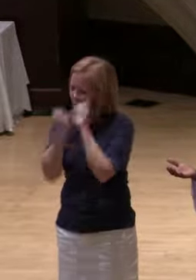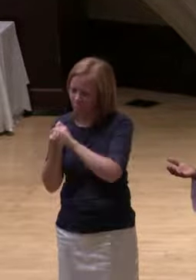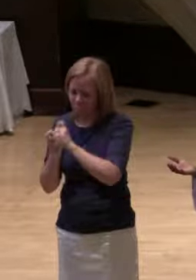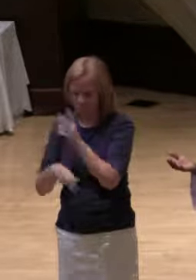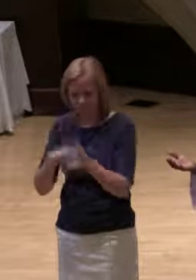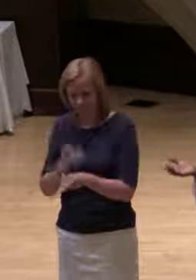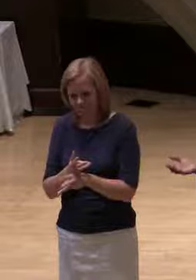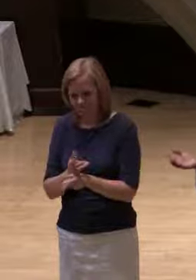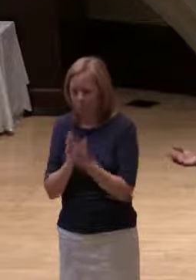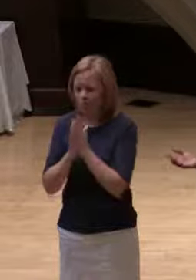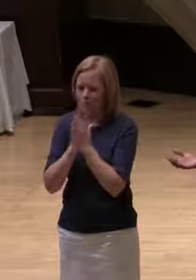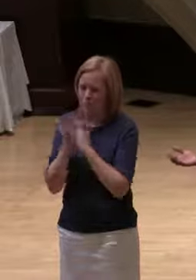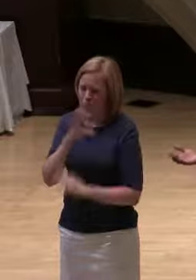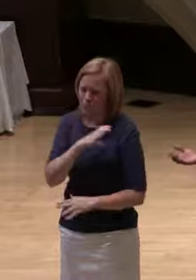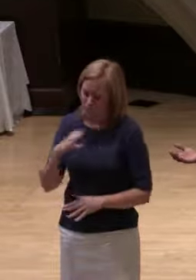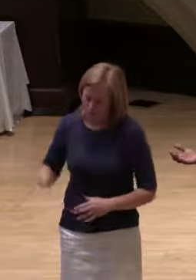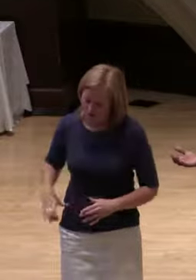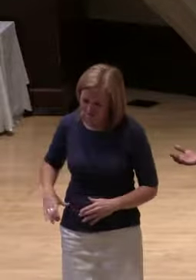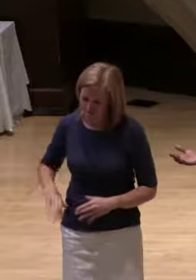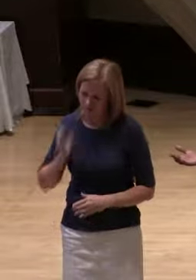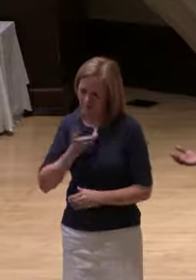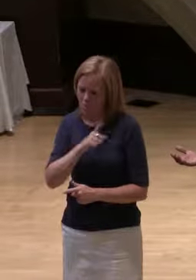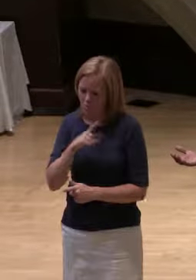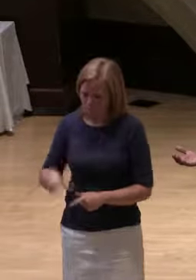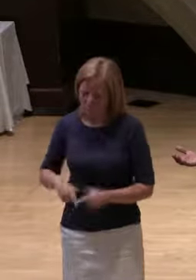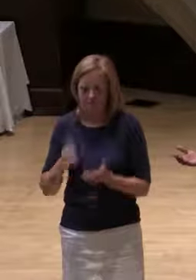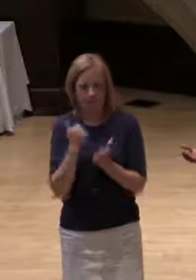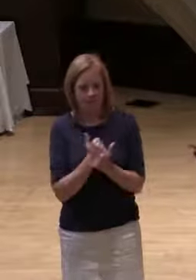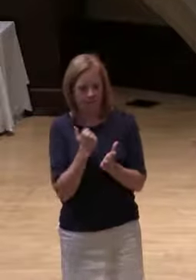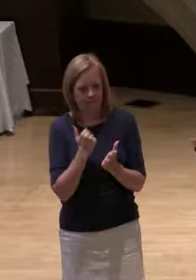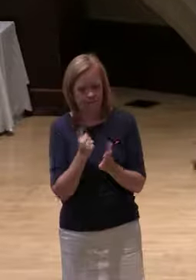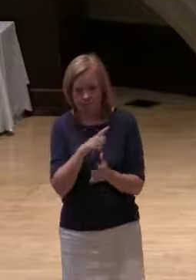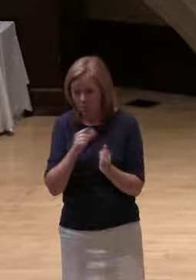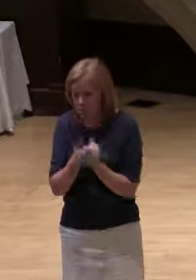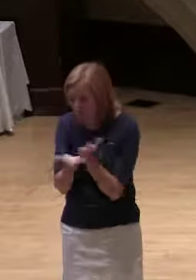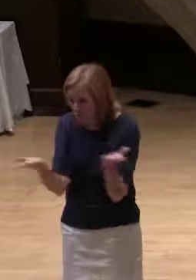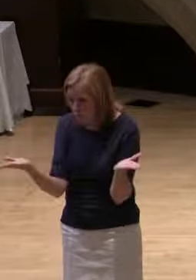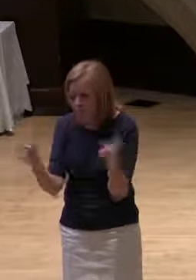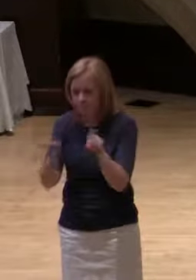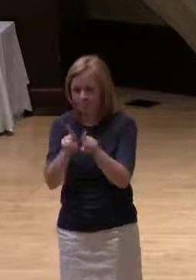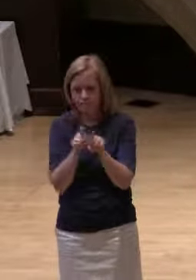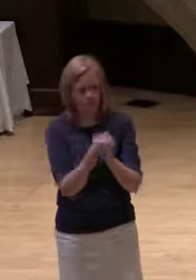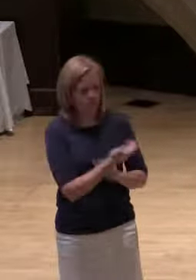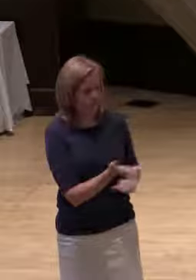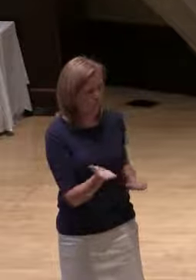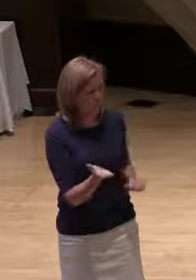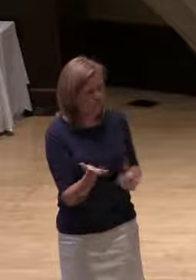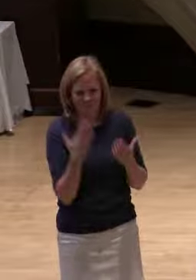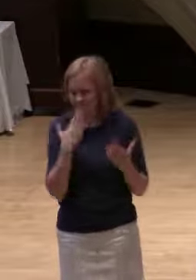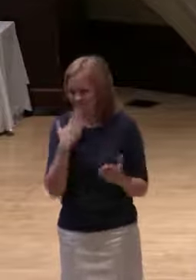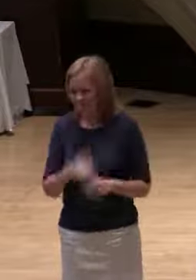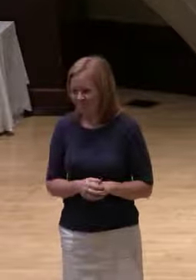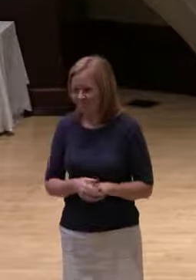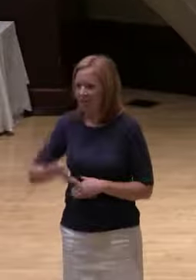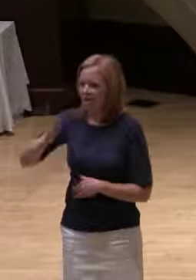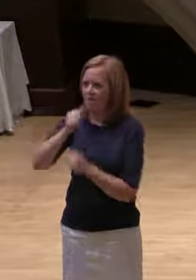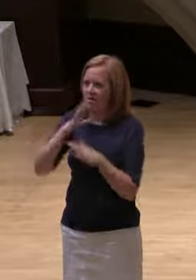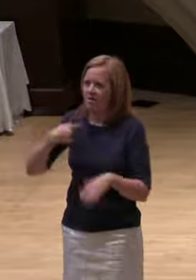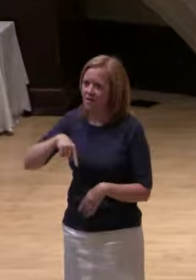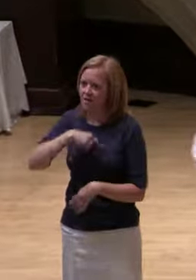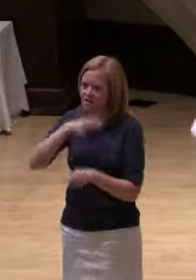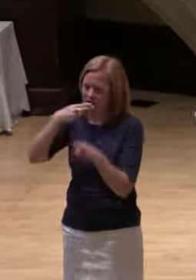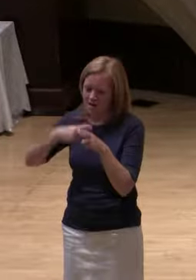world. We pray through Christ our Lord. The Lord be with you. Thank you. May our God bless